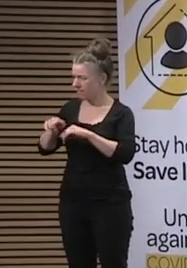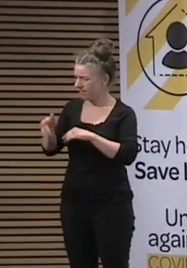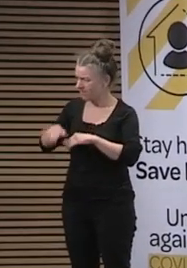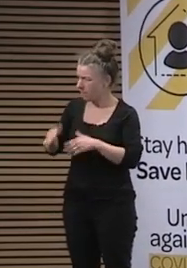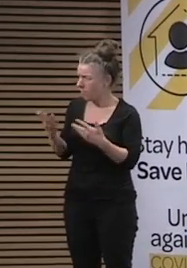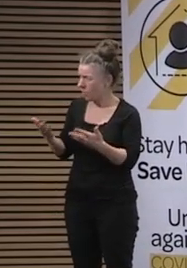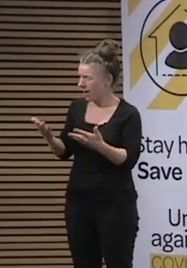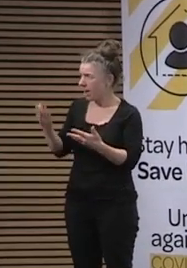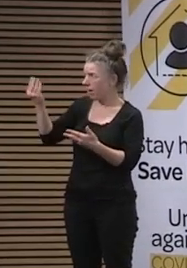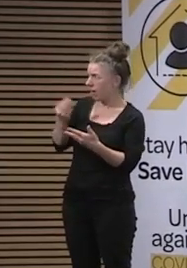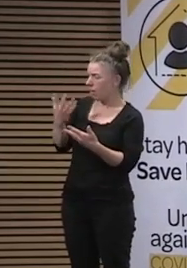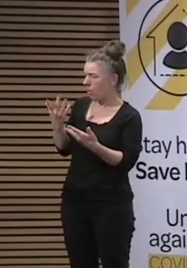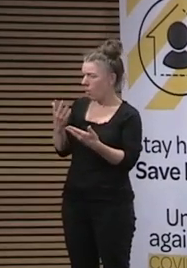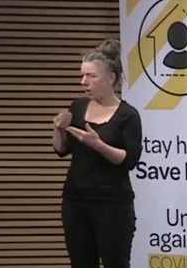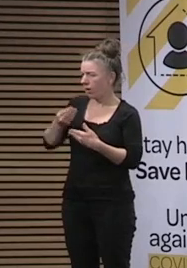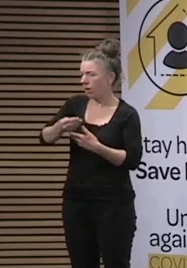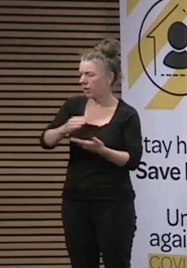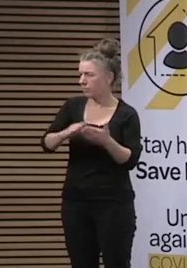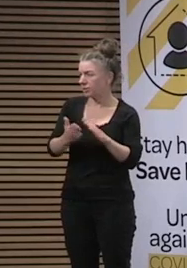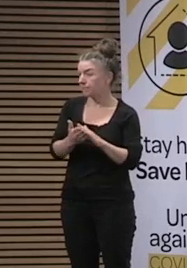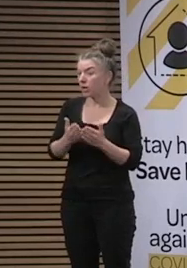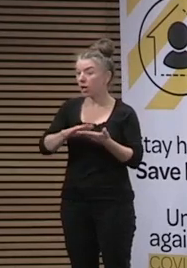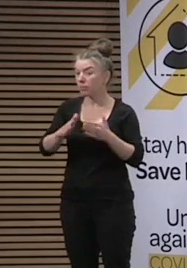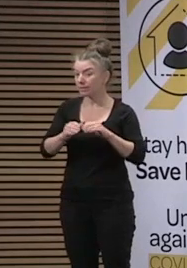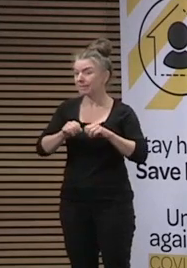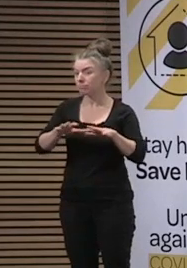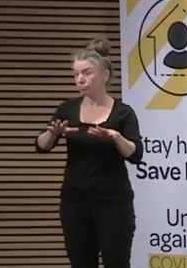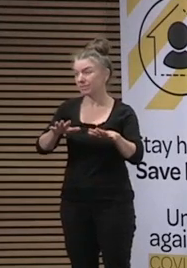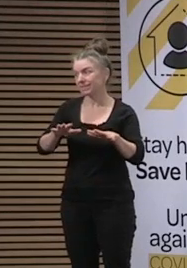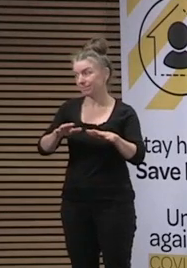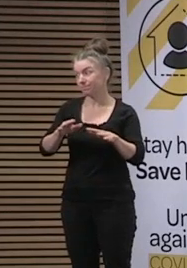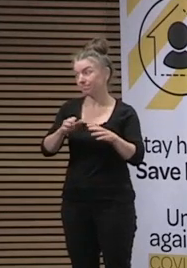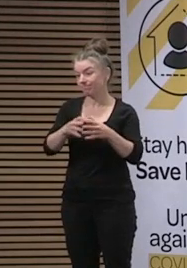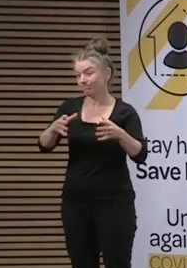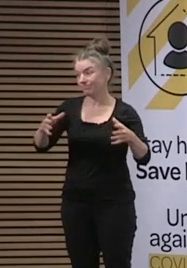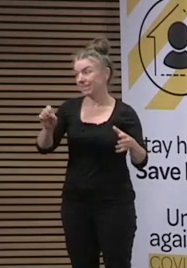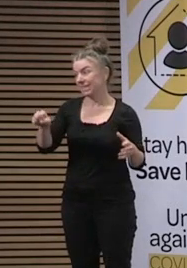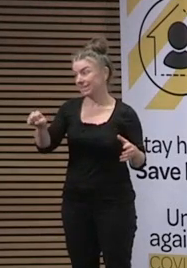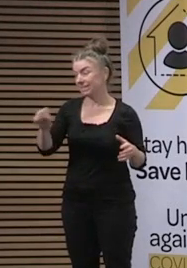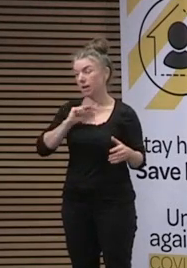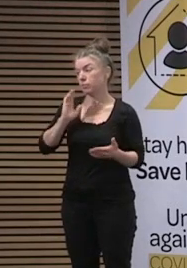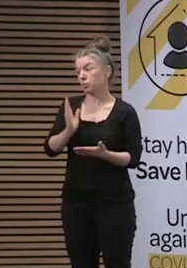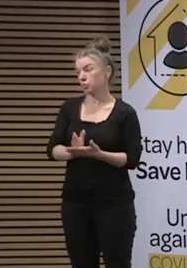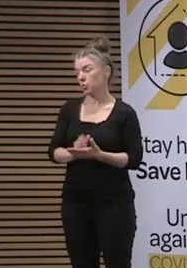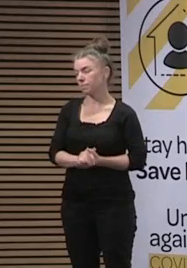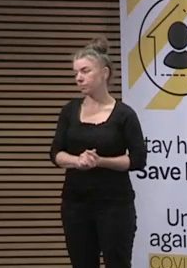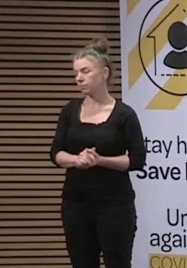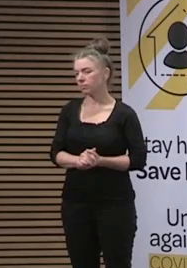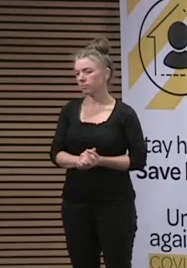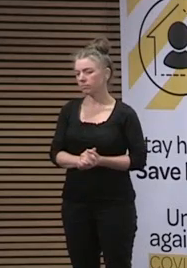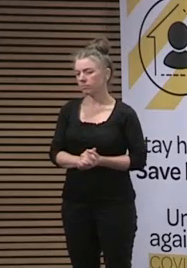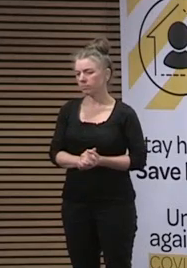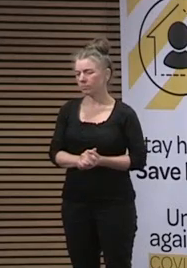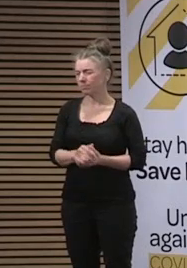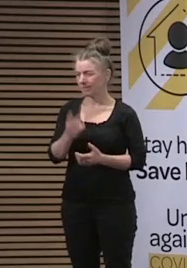associated with community transmission will be increasing. I have no doubt about that, and particularly because we are seeing these small number of clusters around